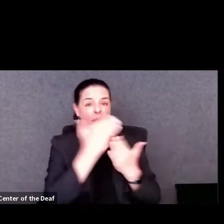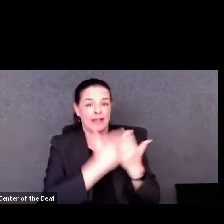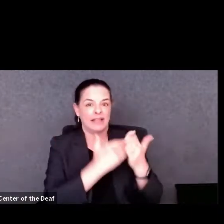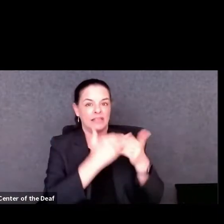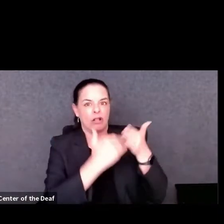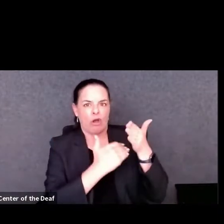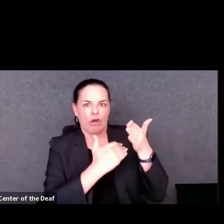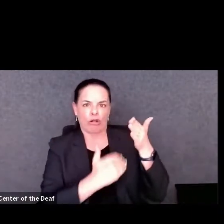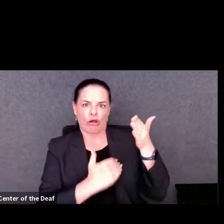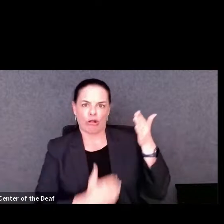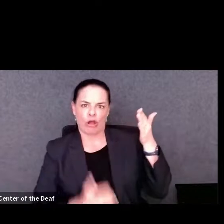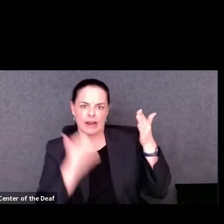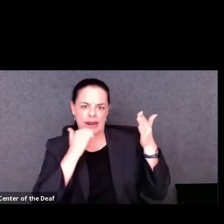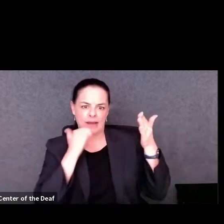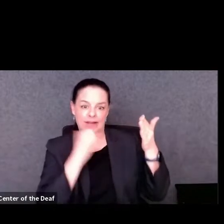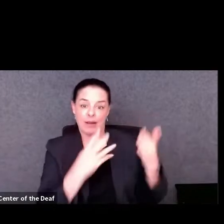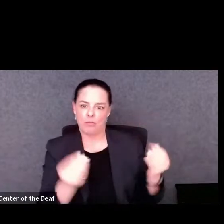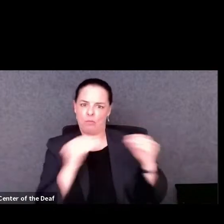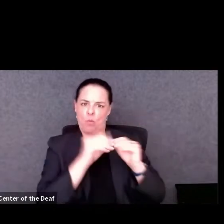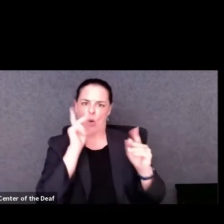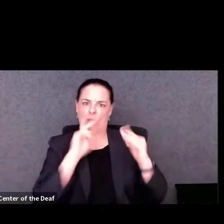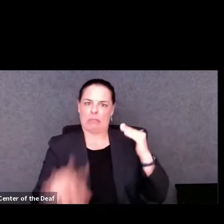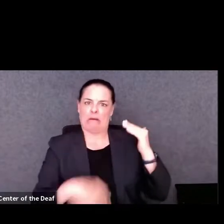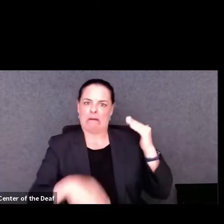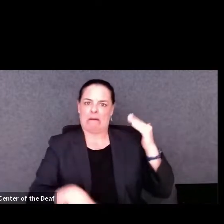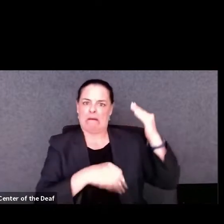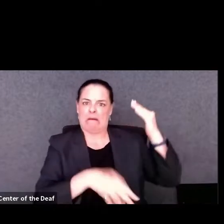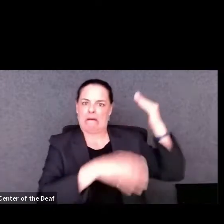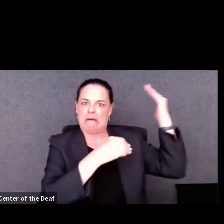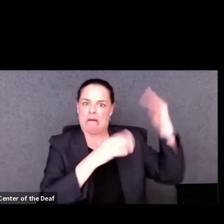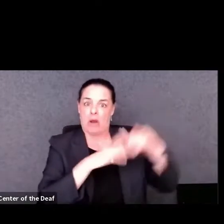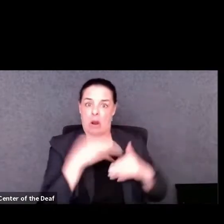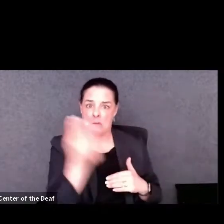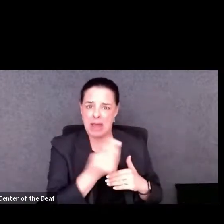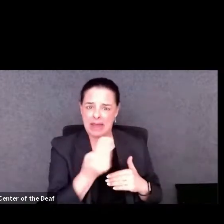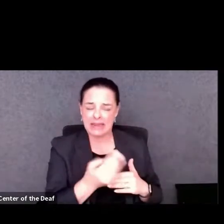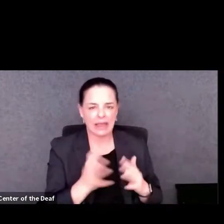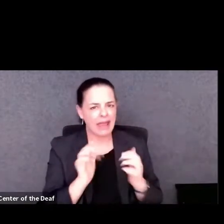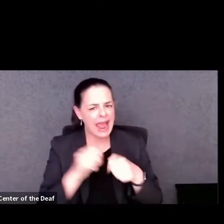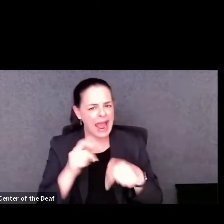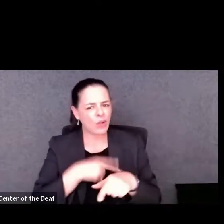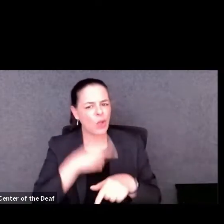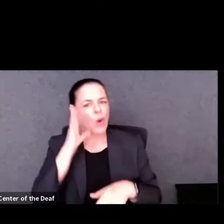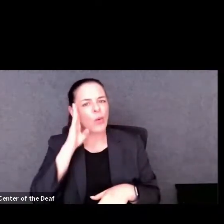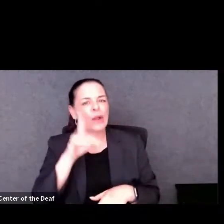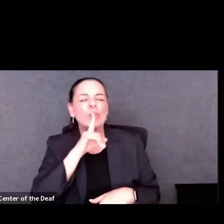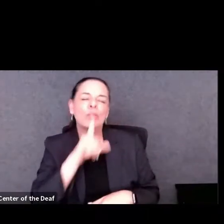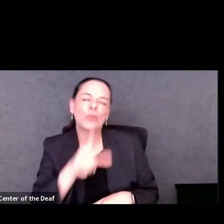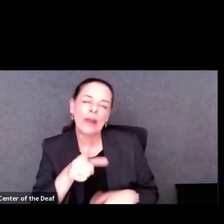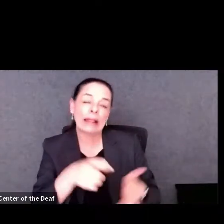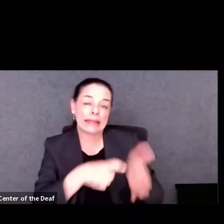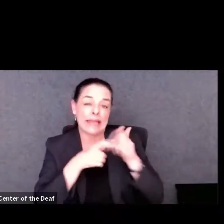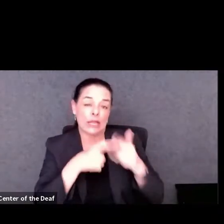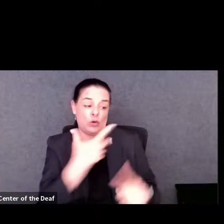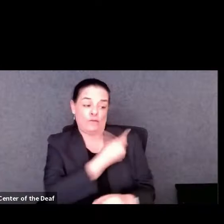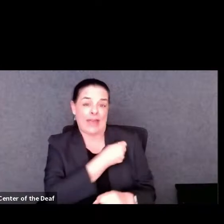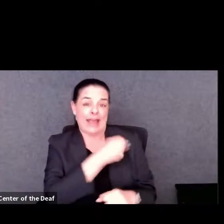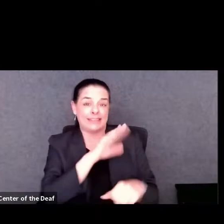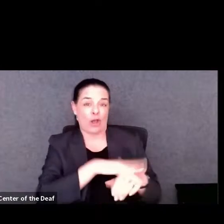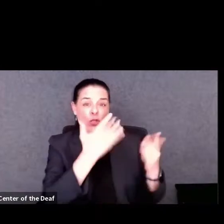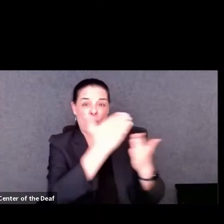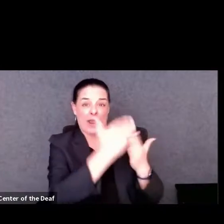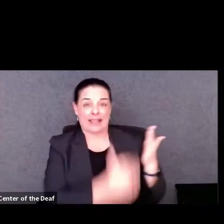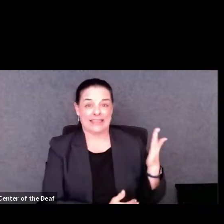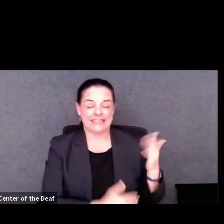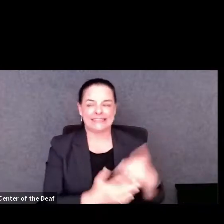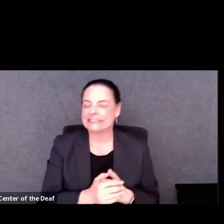longer each day and even more people will be added to eligibility on Monday. Yep. How long will it realistically take to vaccinate those who are waiting? That's really